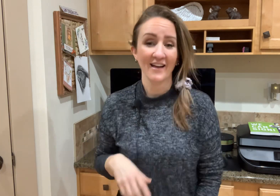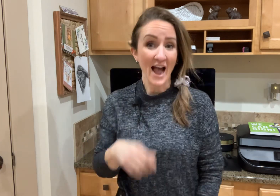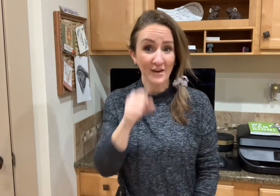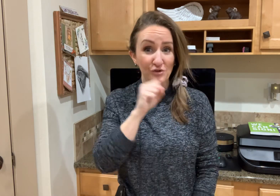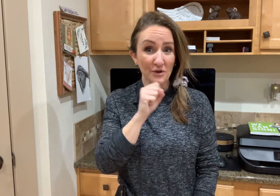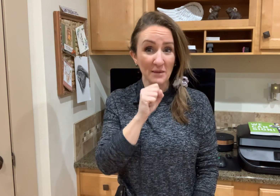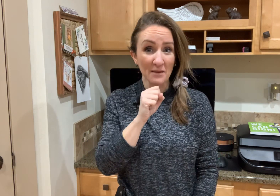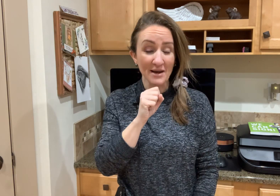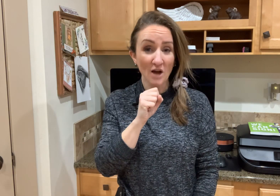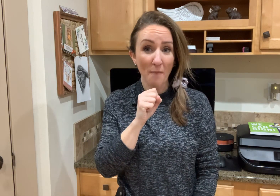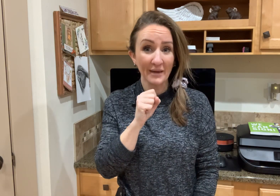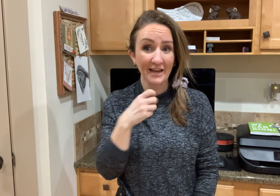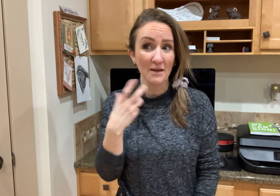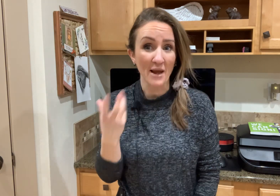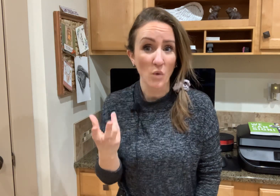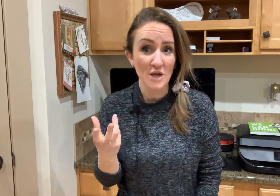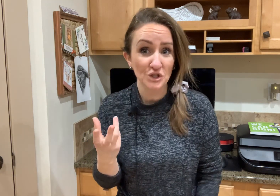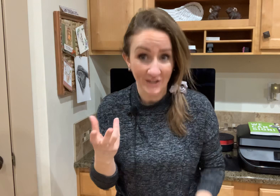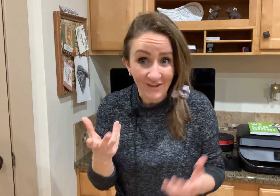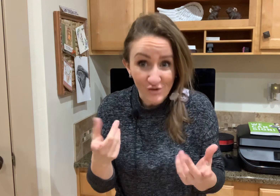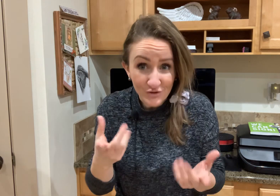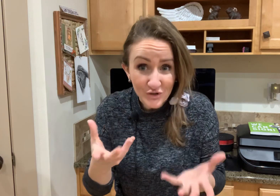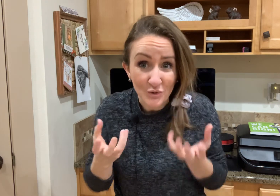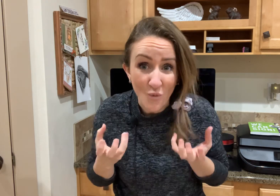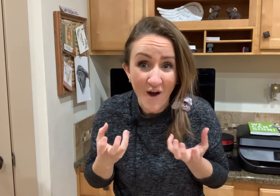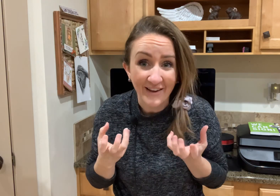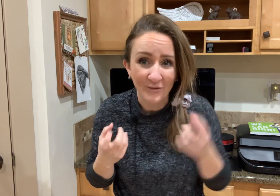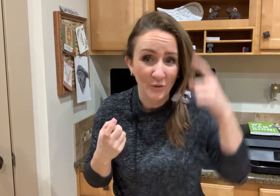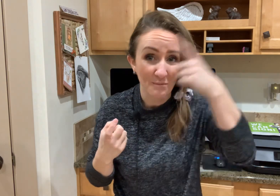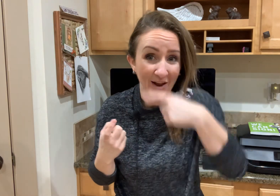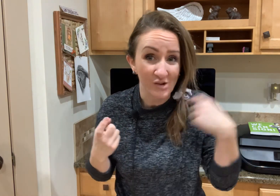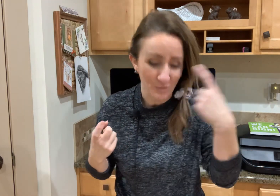Ice cream being my topic, my question is, do you want it, with my expression.